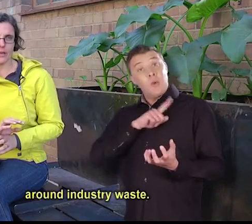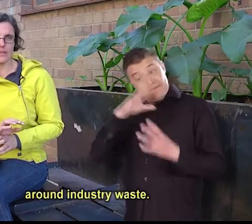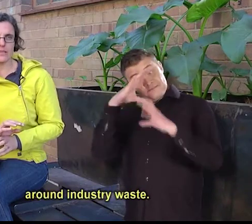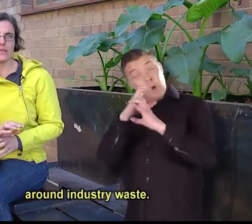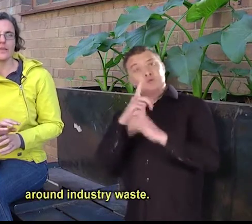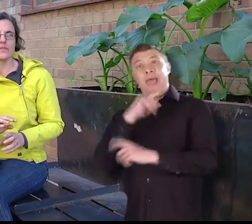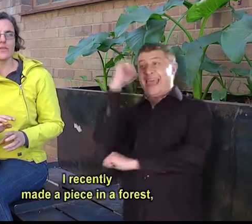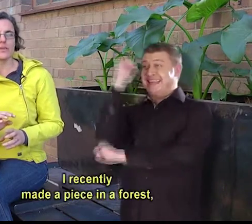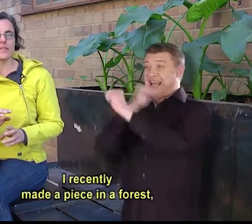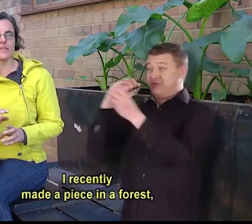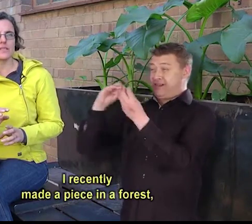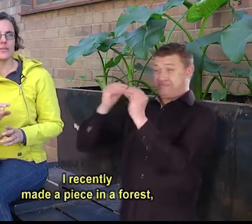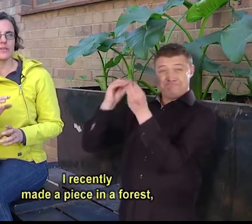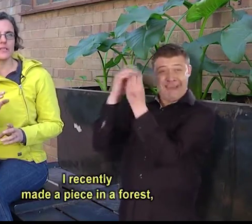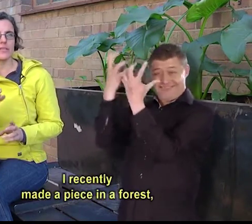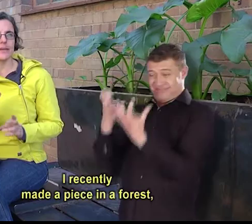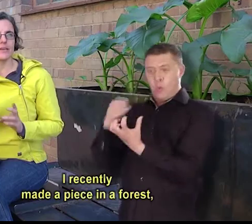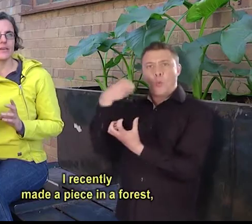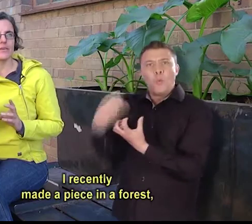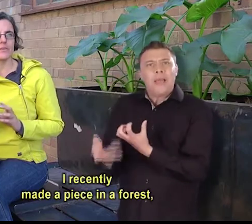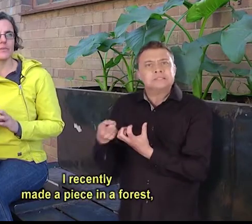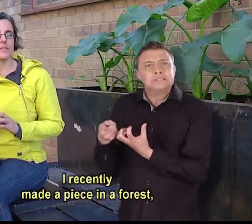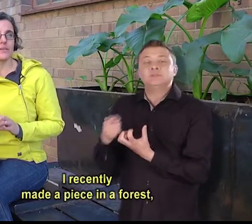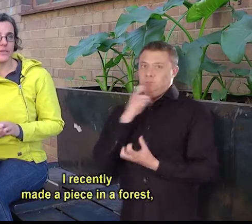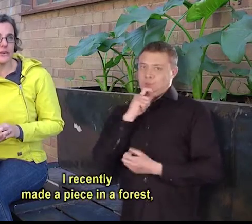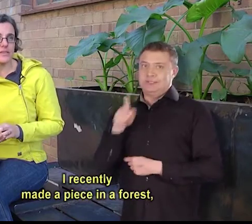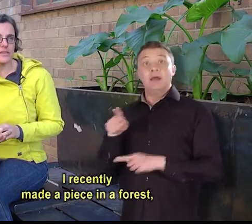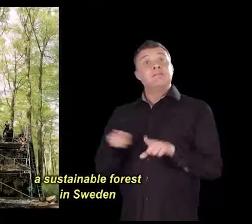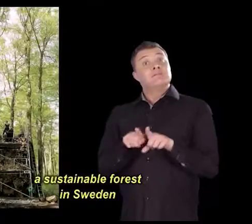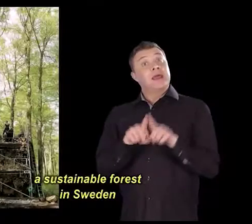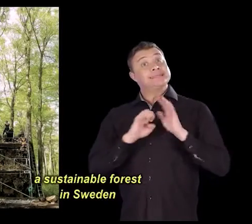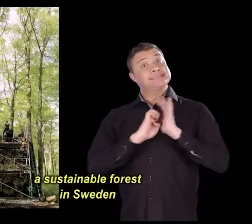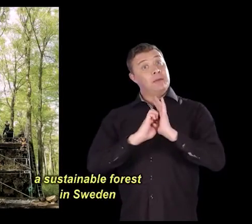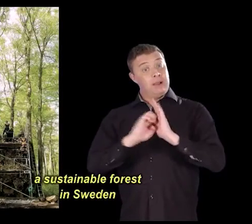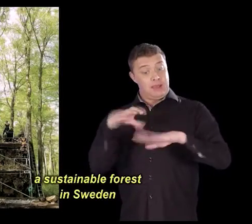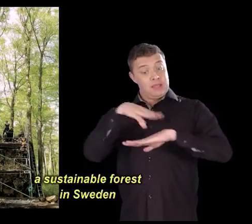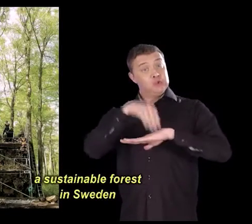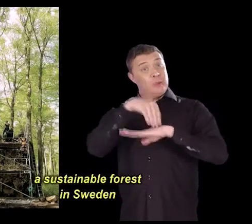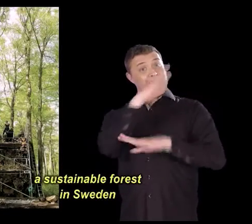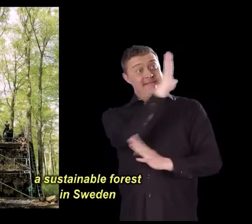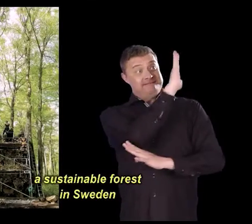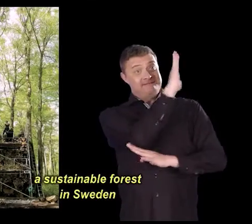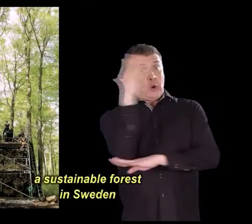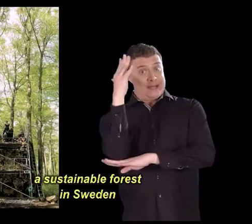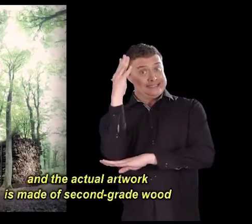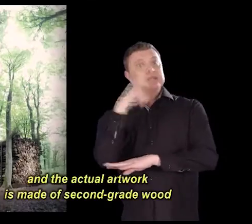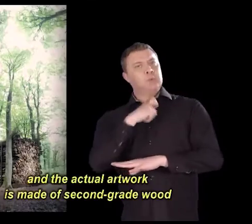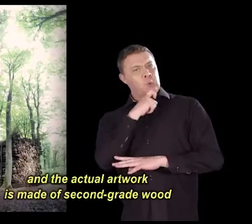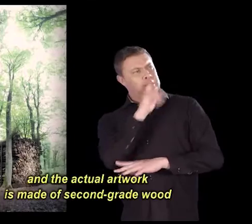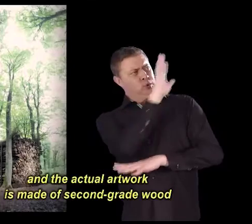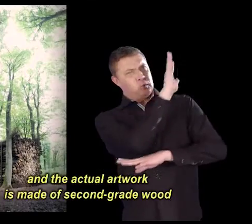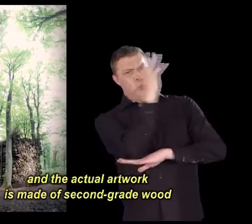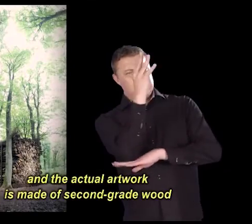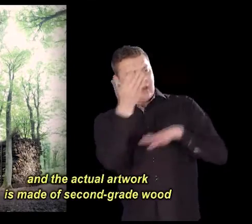industry waste. So for instance, I've recently made a piece in a forest, and it's a sustainable forest in Sweden. And